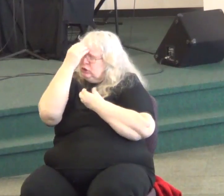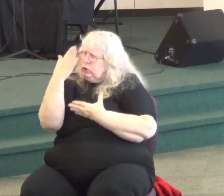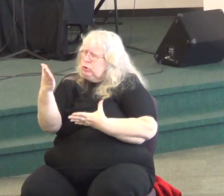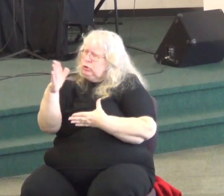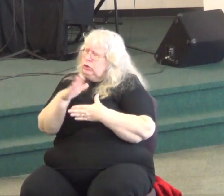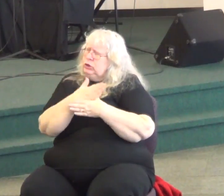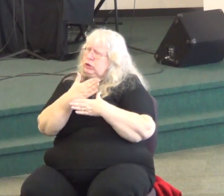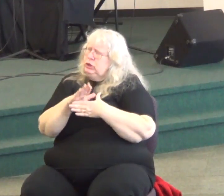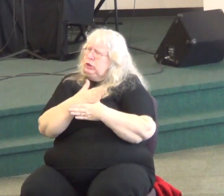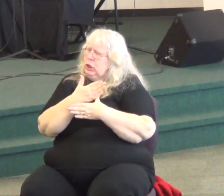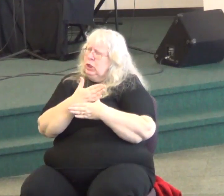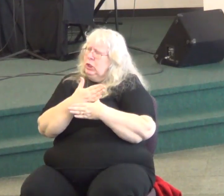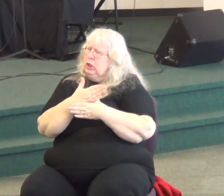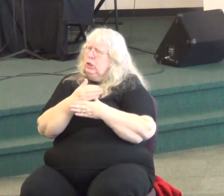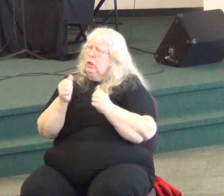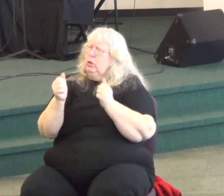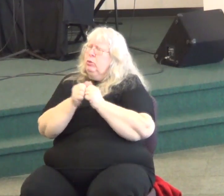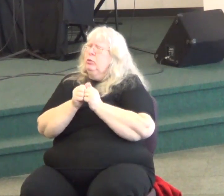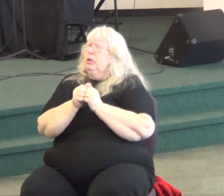sons and your daughters.